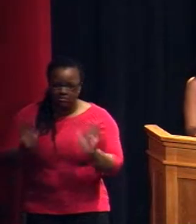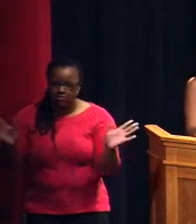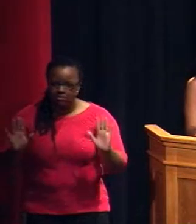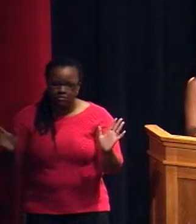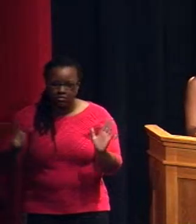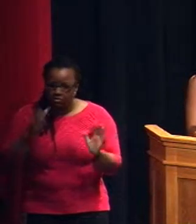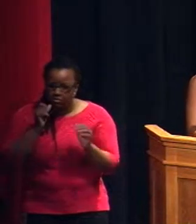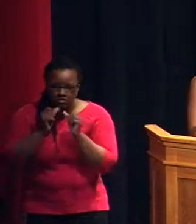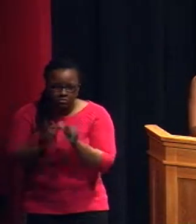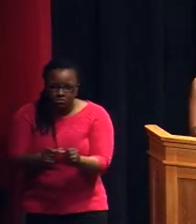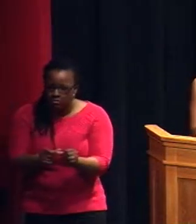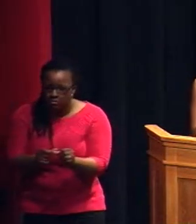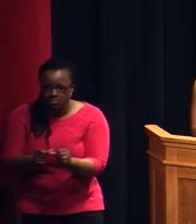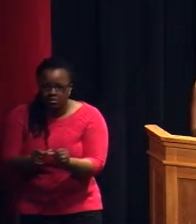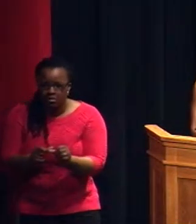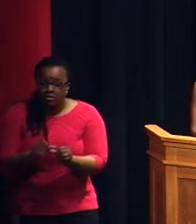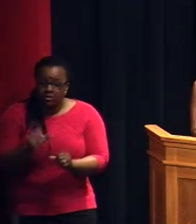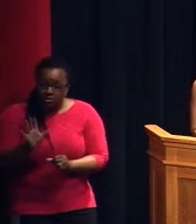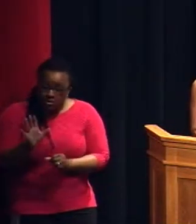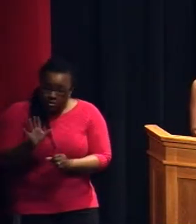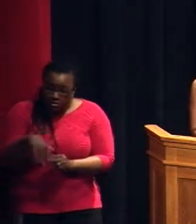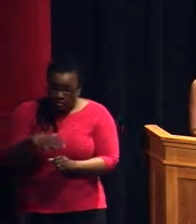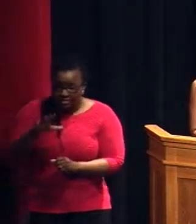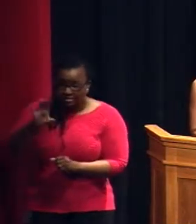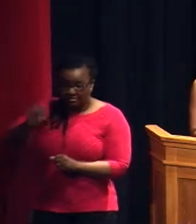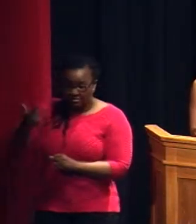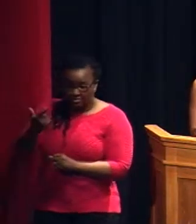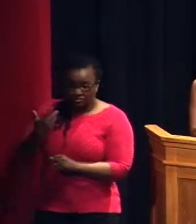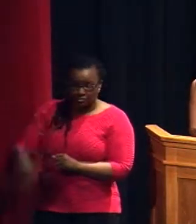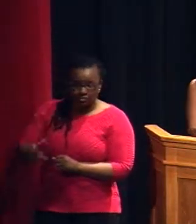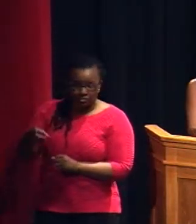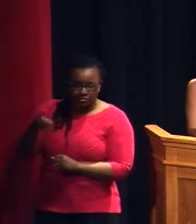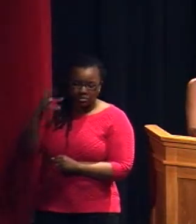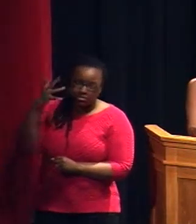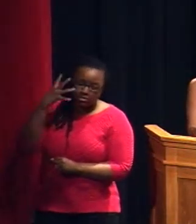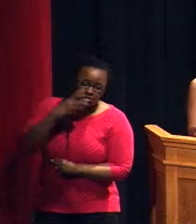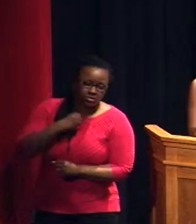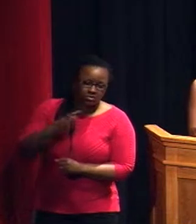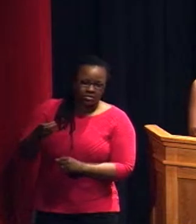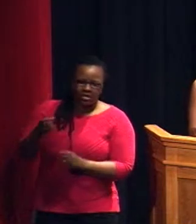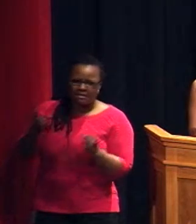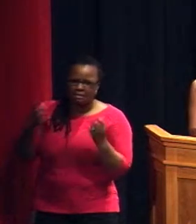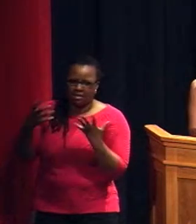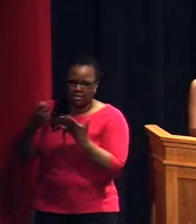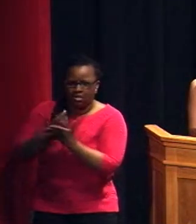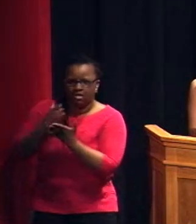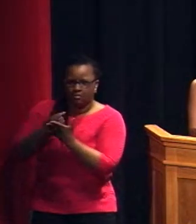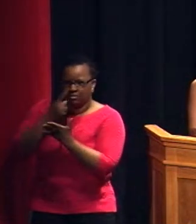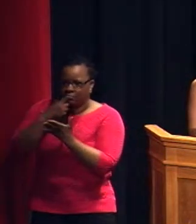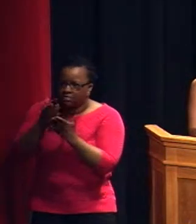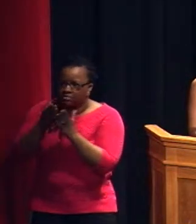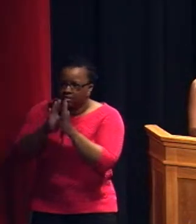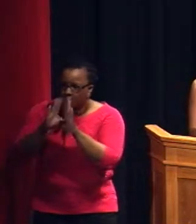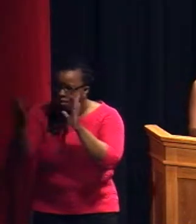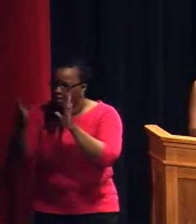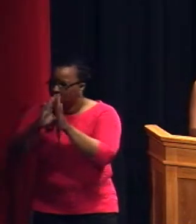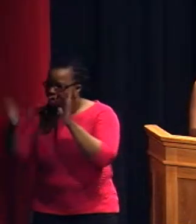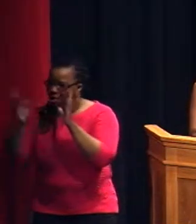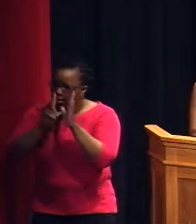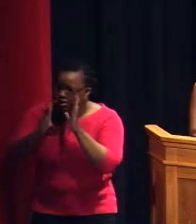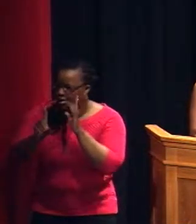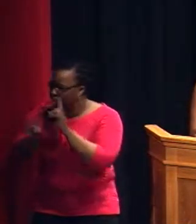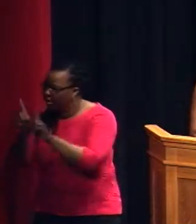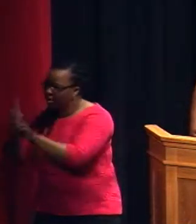continue. And what's so beautiful about EC Glass is that there are so many outlets available for us to explore. I found